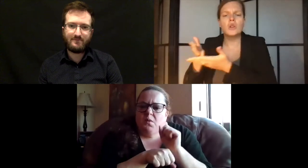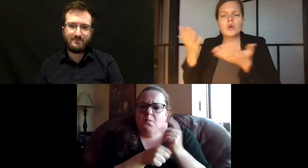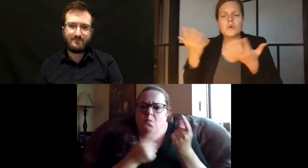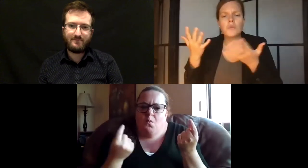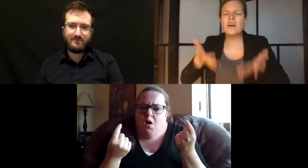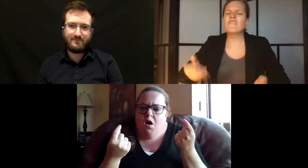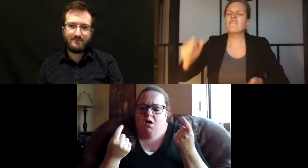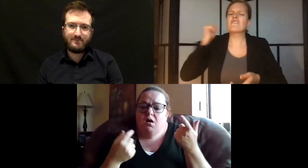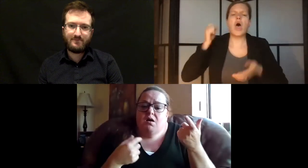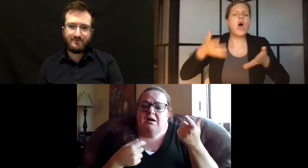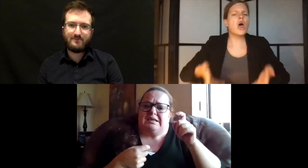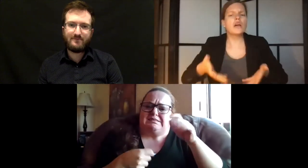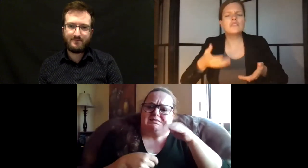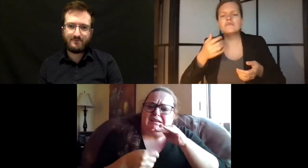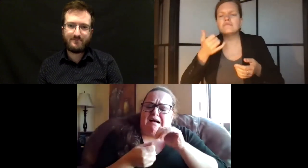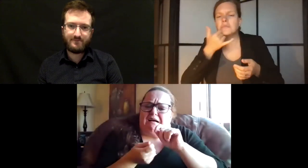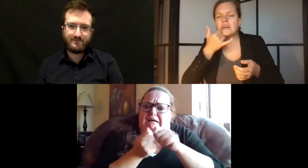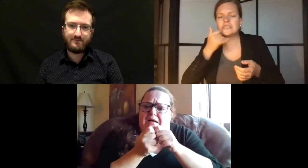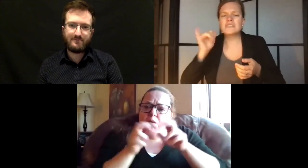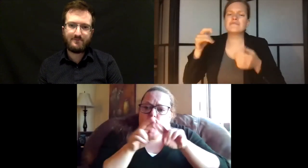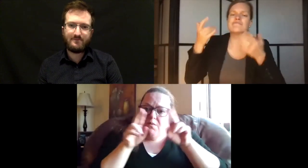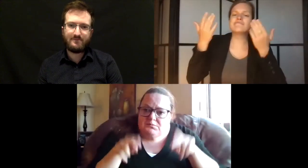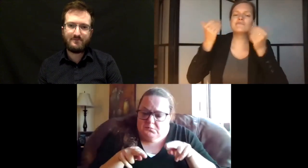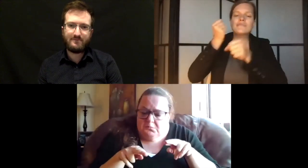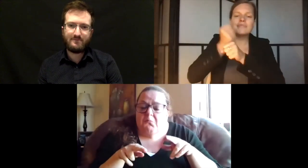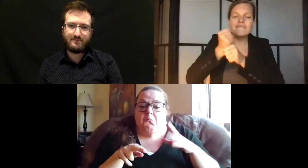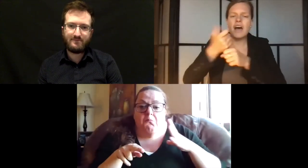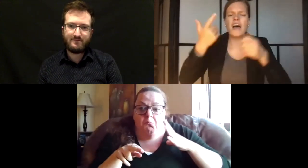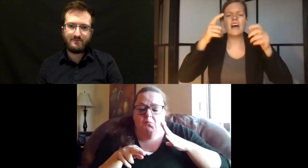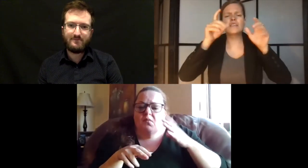prefer. But in the job market today,